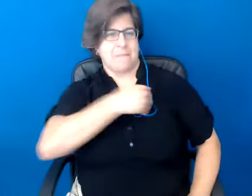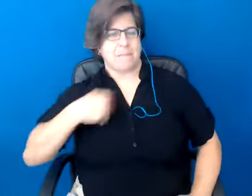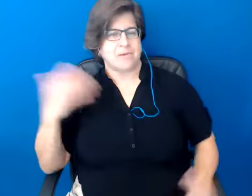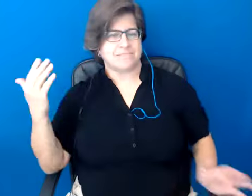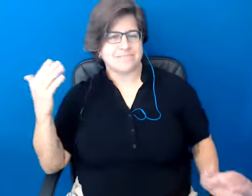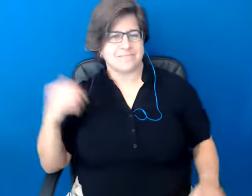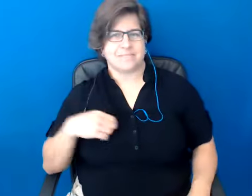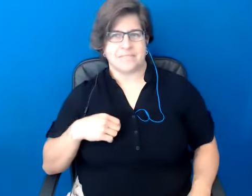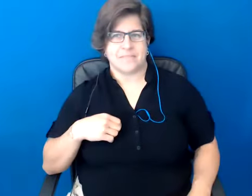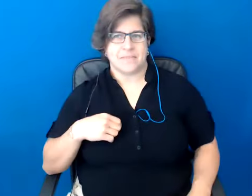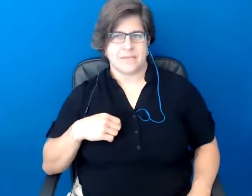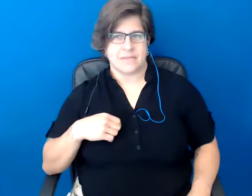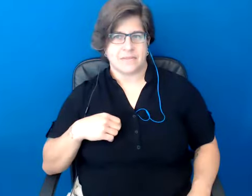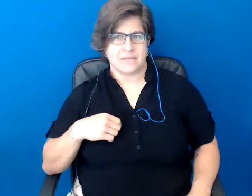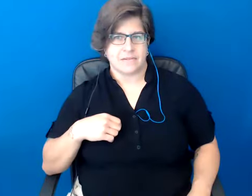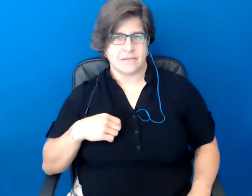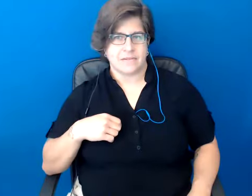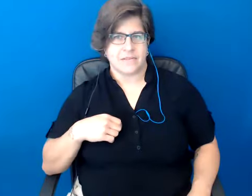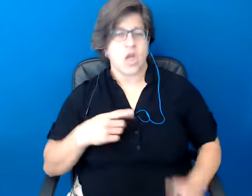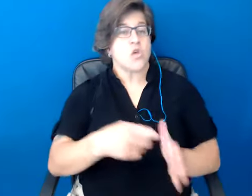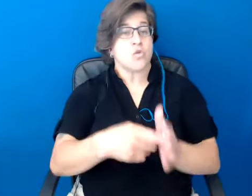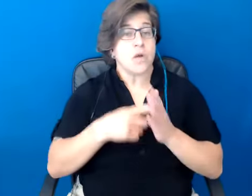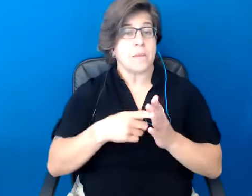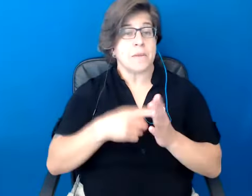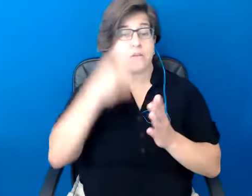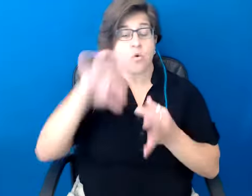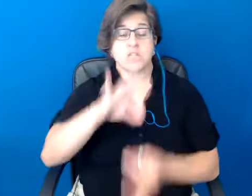can be a terrible AA member and a bad example. And I certainly have been.